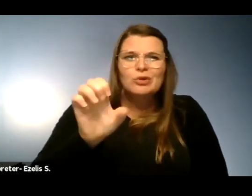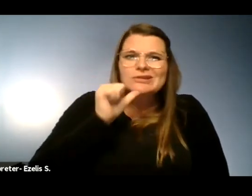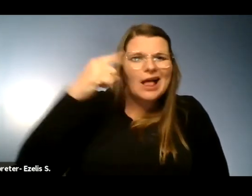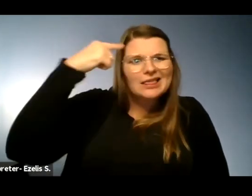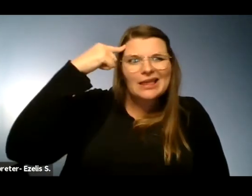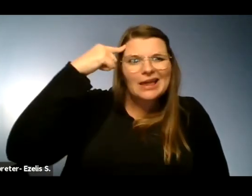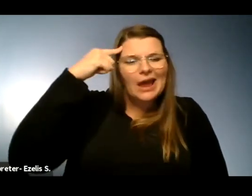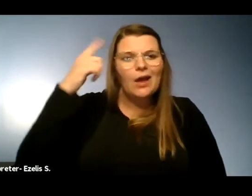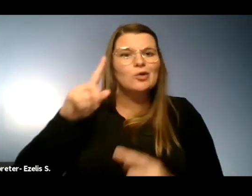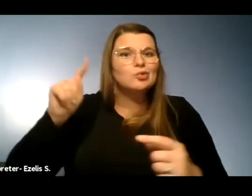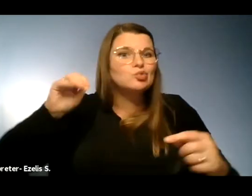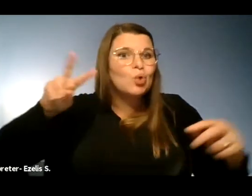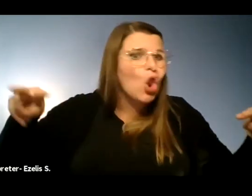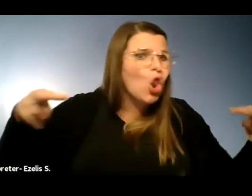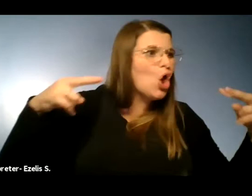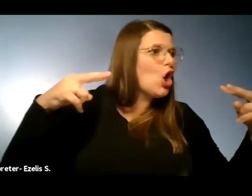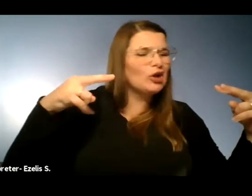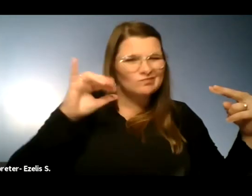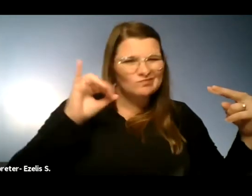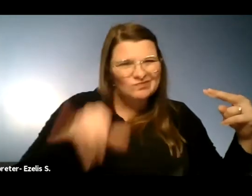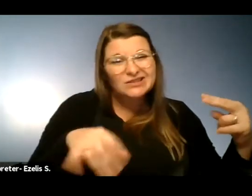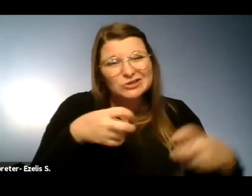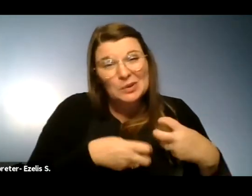right now. And that's part of the problem.